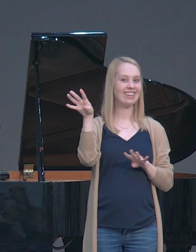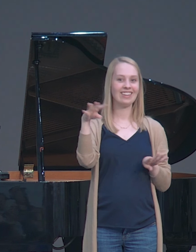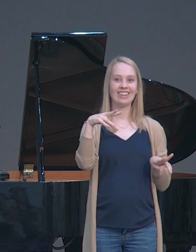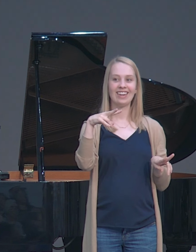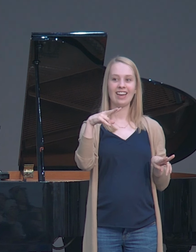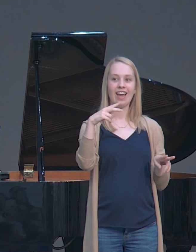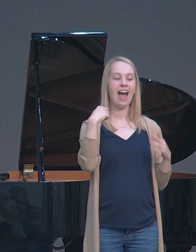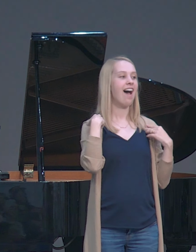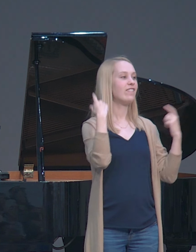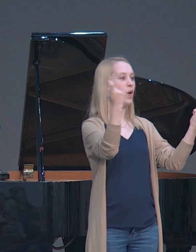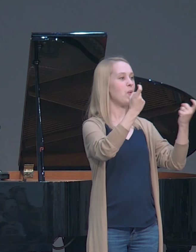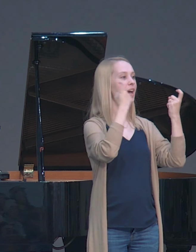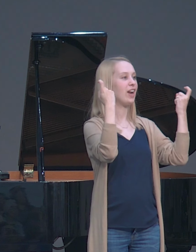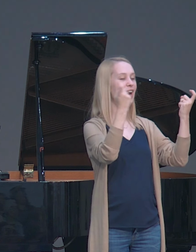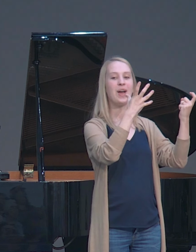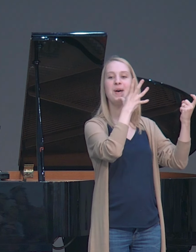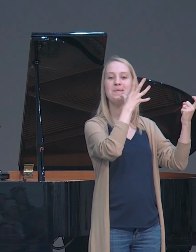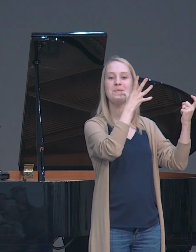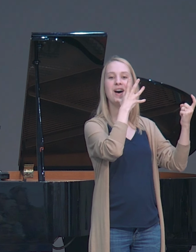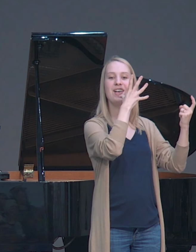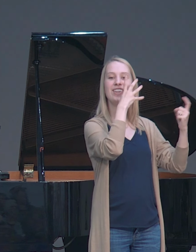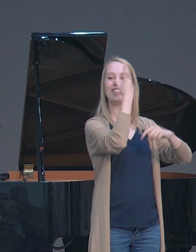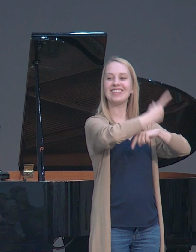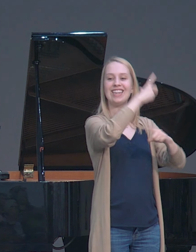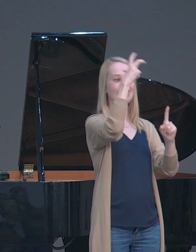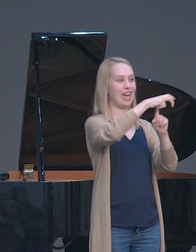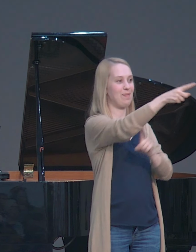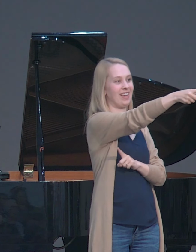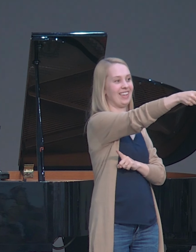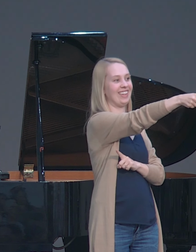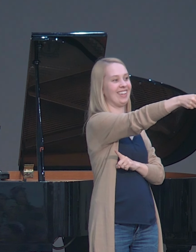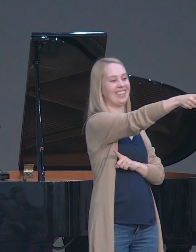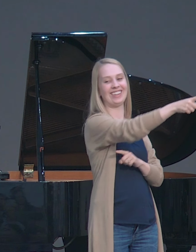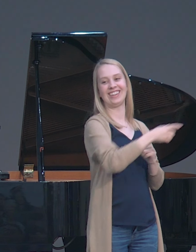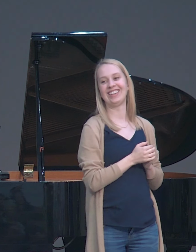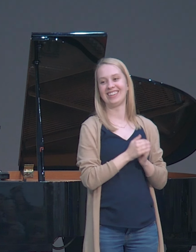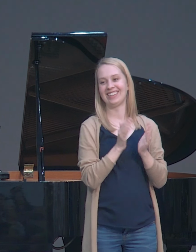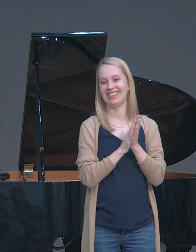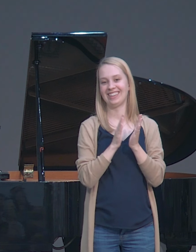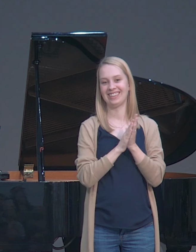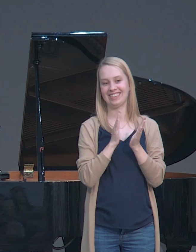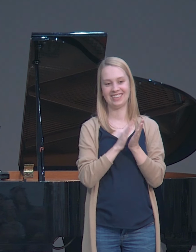I think we have a Mother's Day champion. We do.